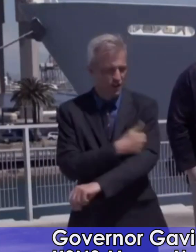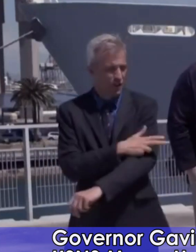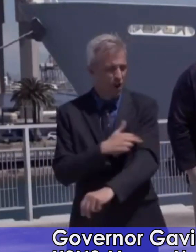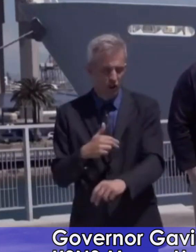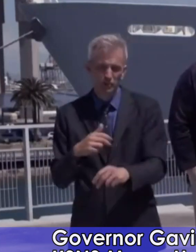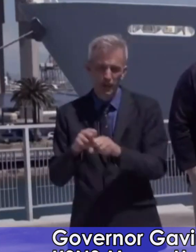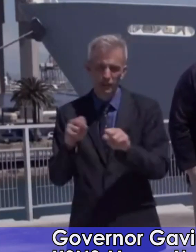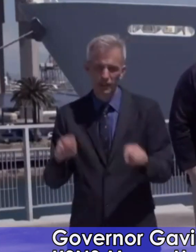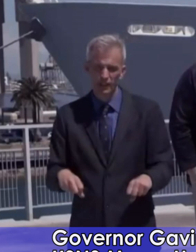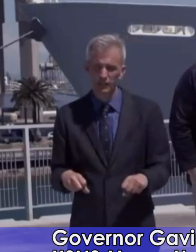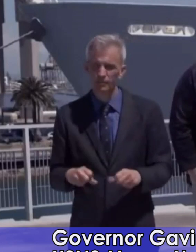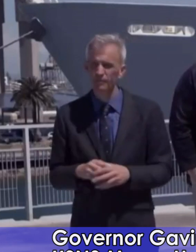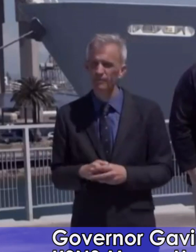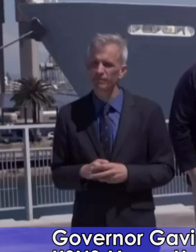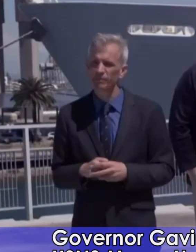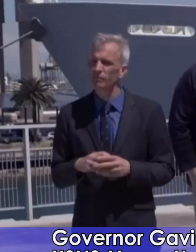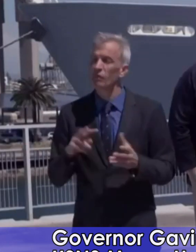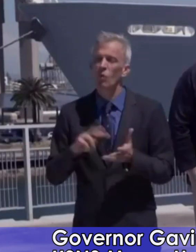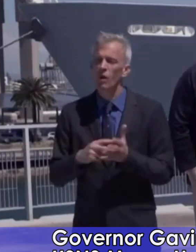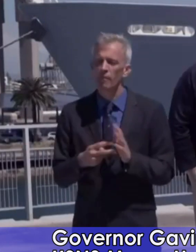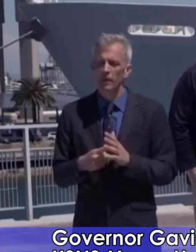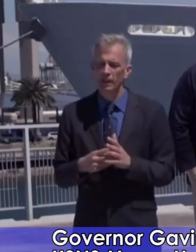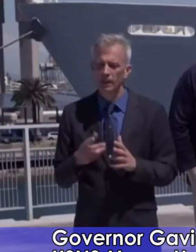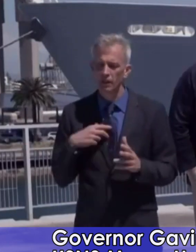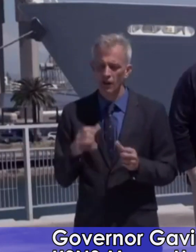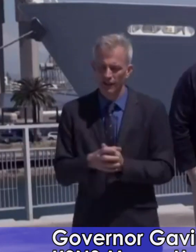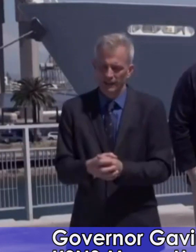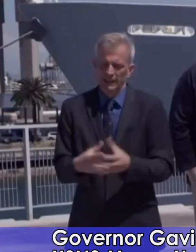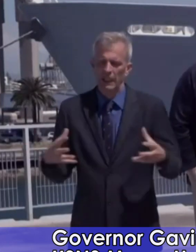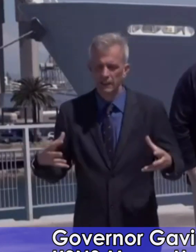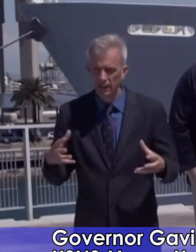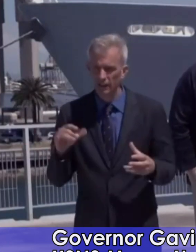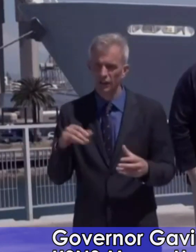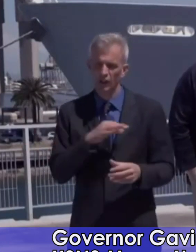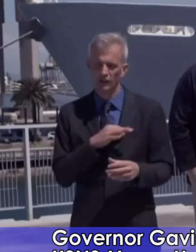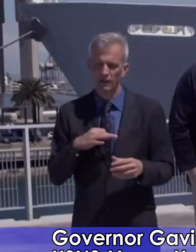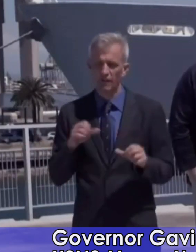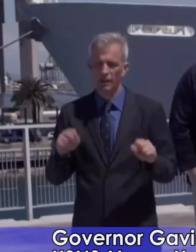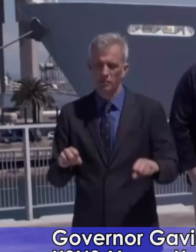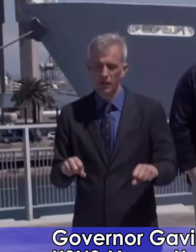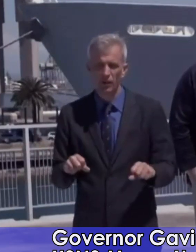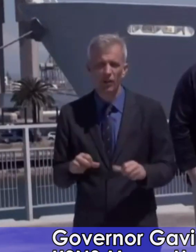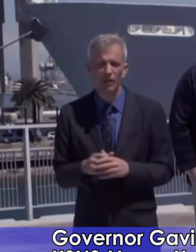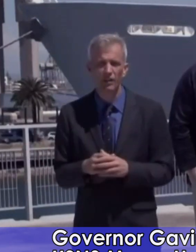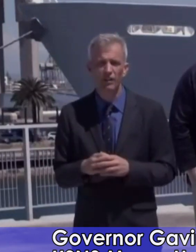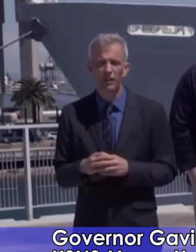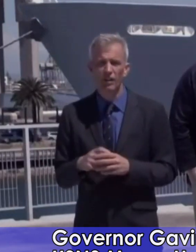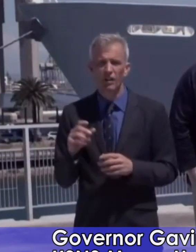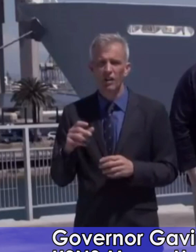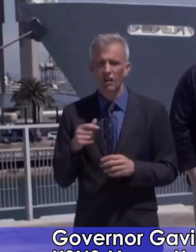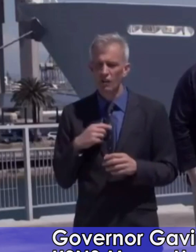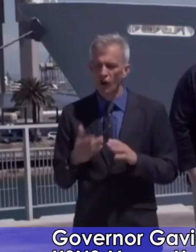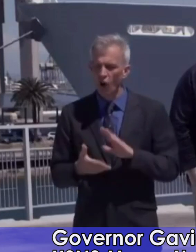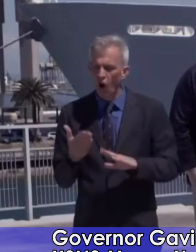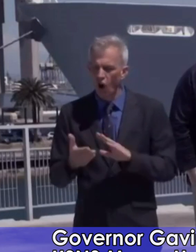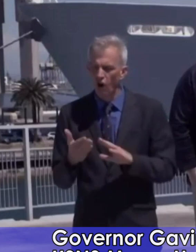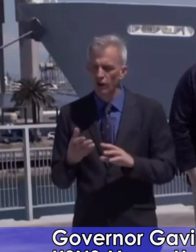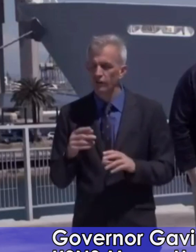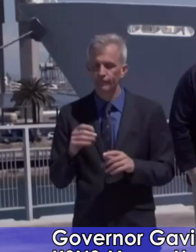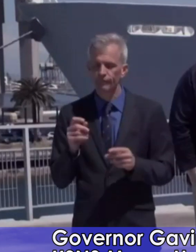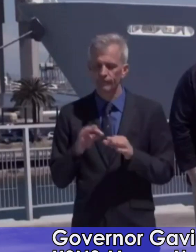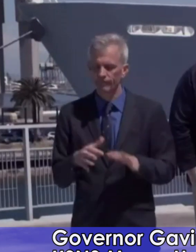footprint. And what I mean by that is extending their staffing capacity, repurposing their operating rooms to ICU